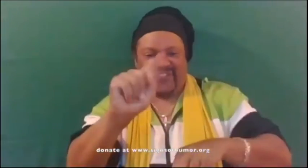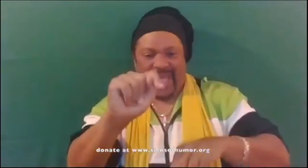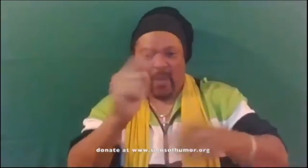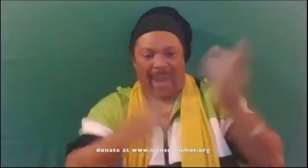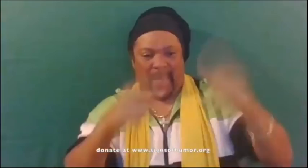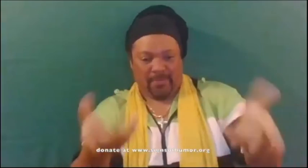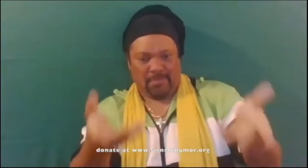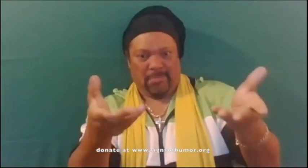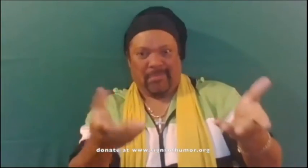same building.